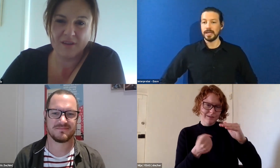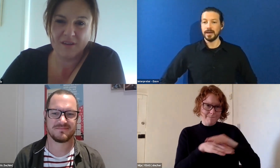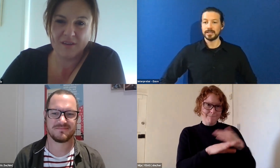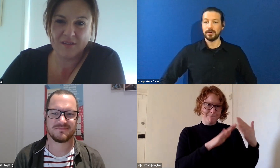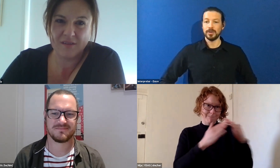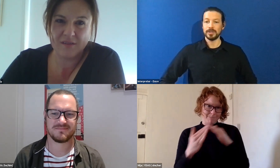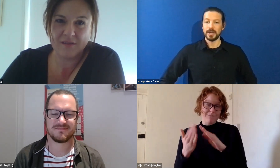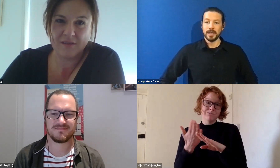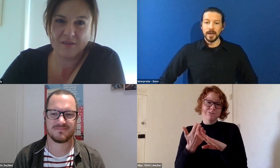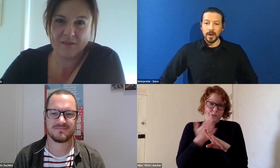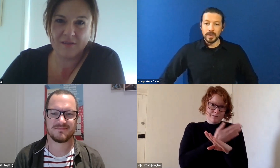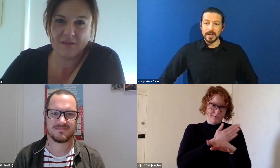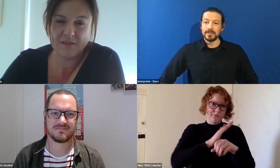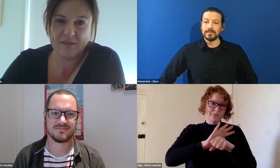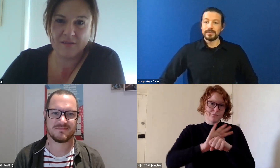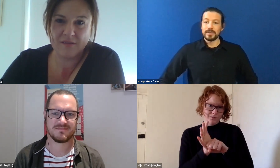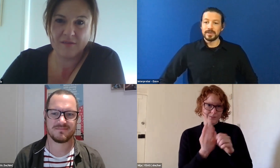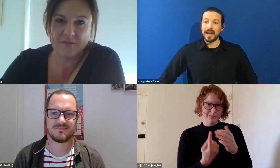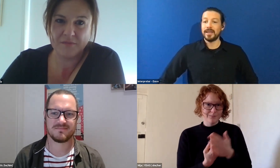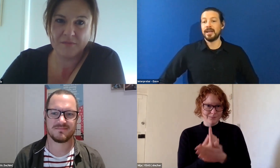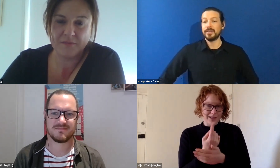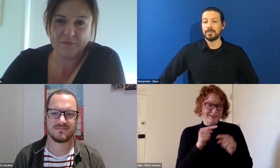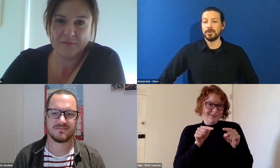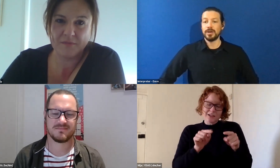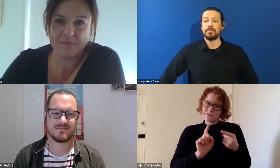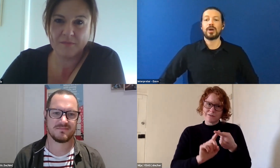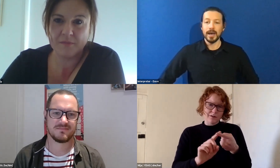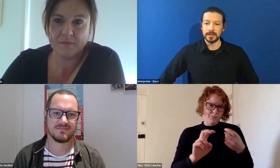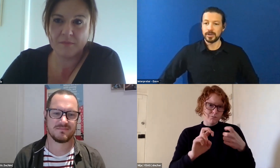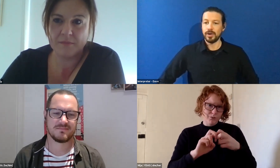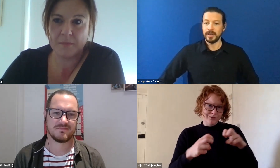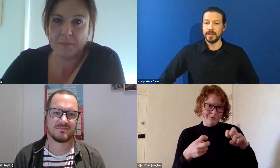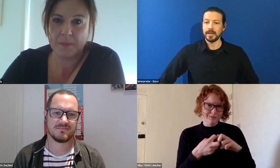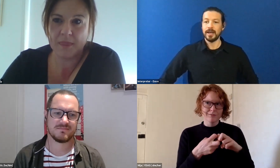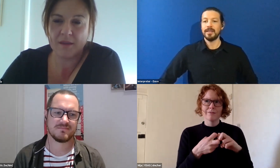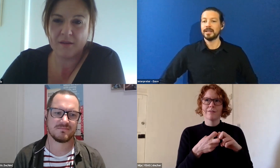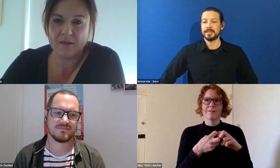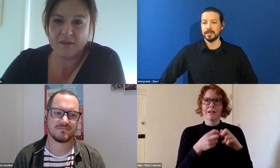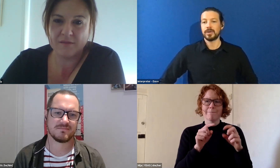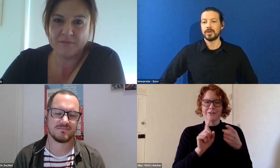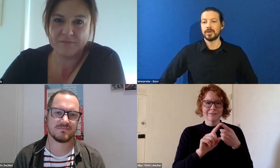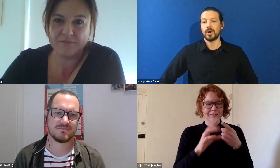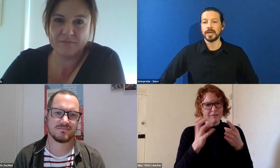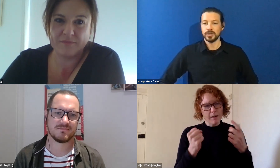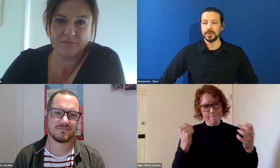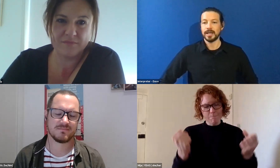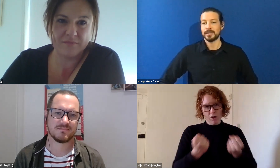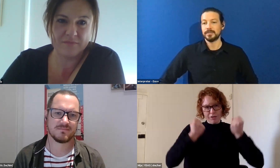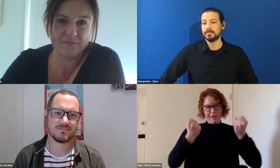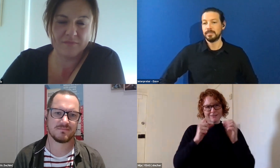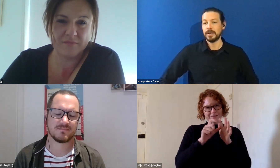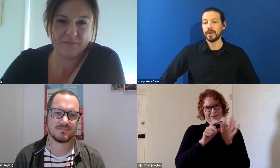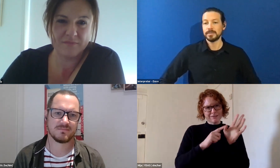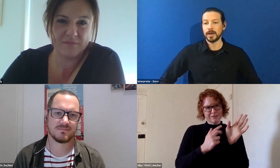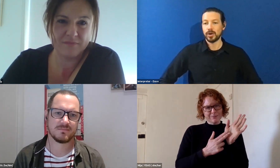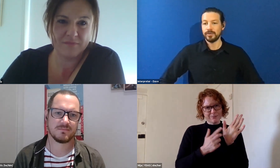that inequality, I suppose, we have had that in the community prior to COVID hitting, and that's still an ongoing issue.